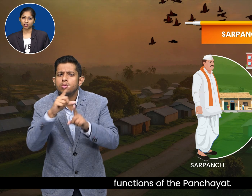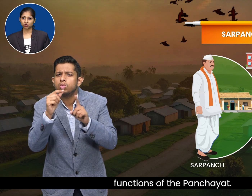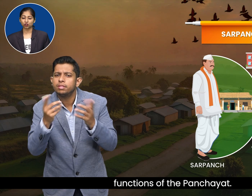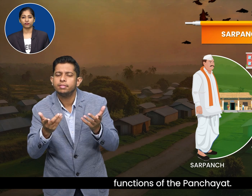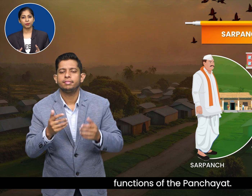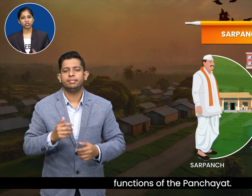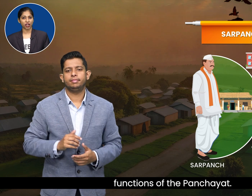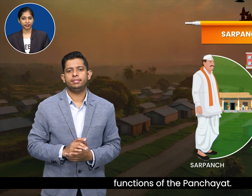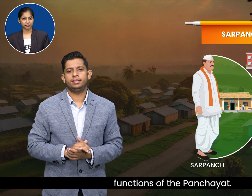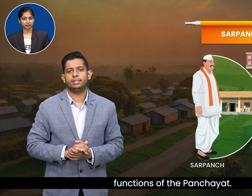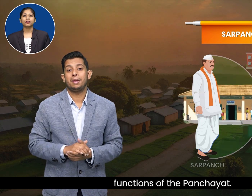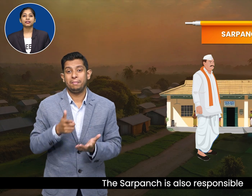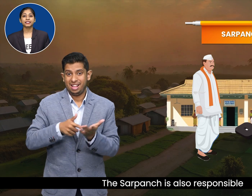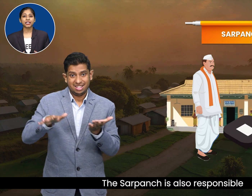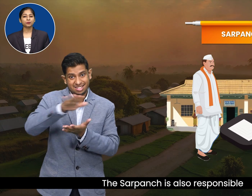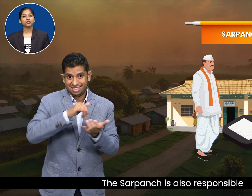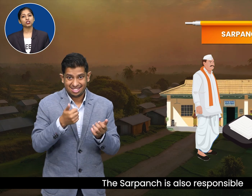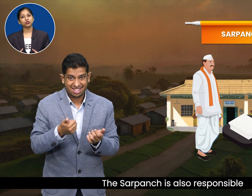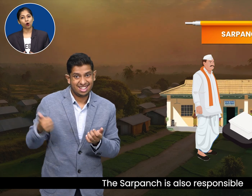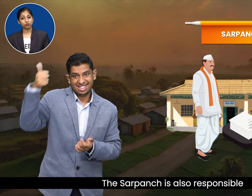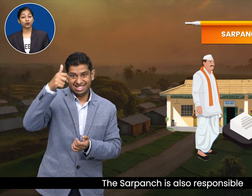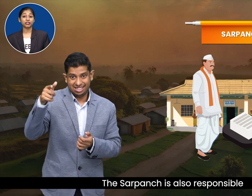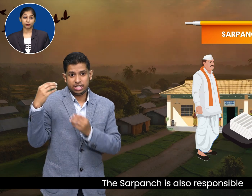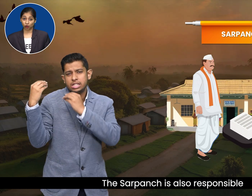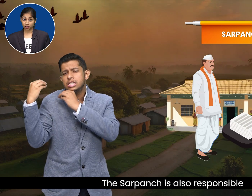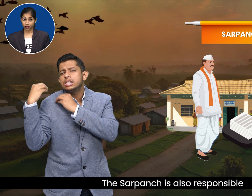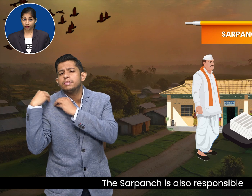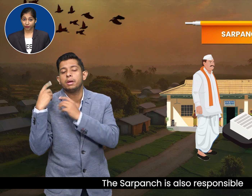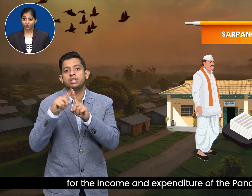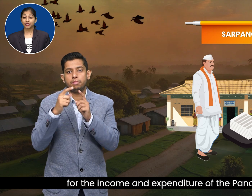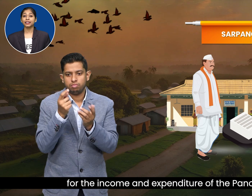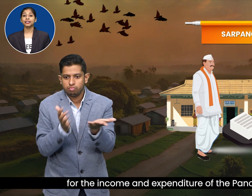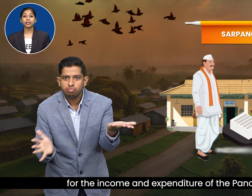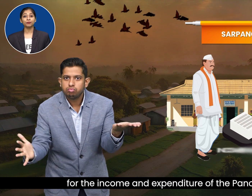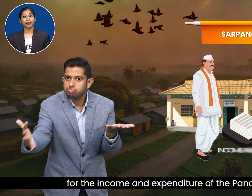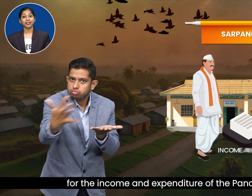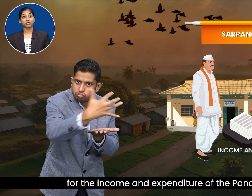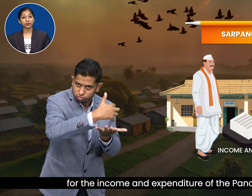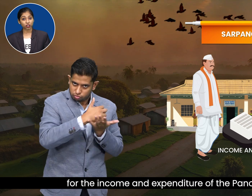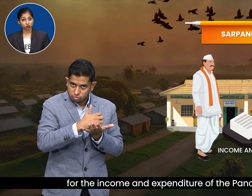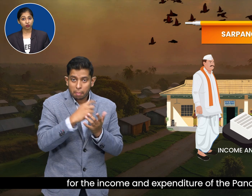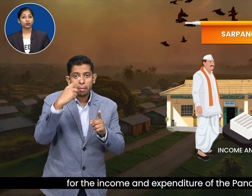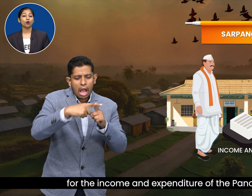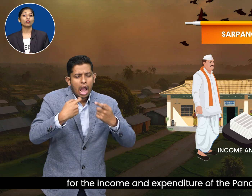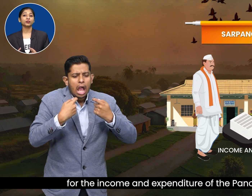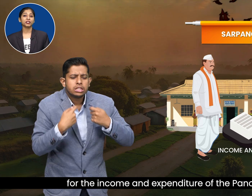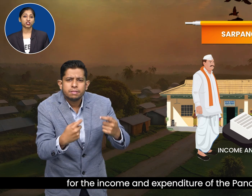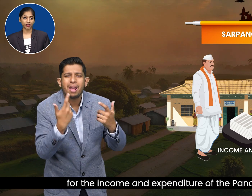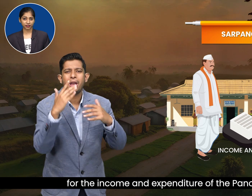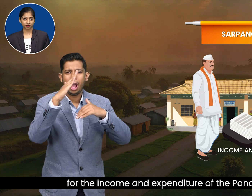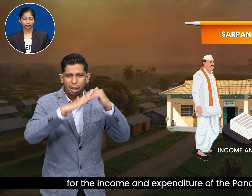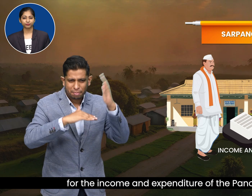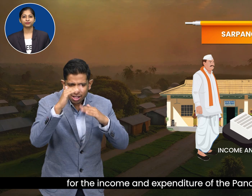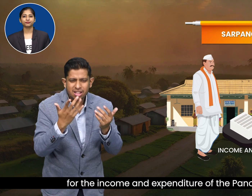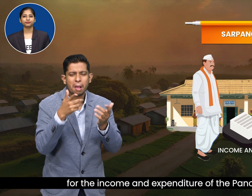day-to-day functions of the panchayat. The sarpanch is also responsible for the income and expenditure of the